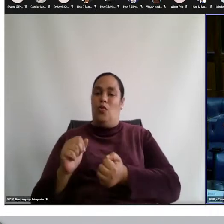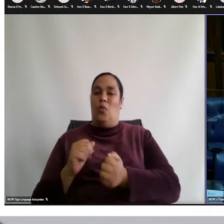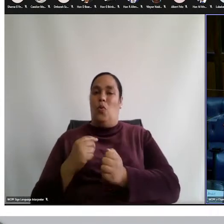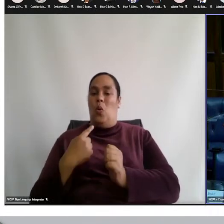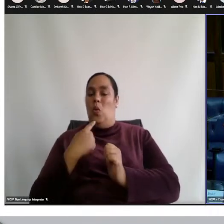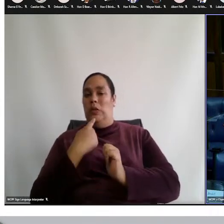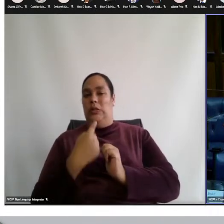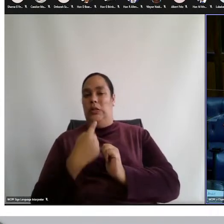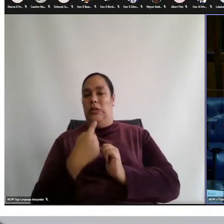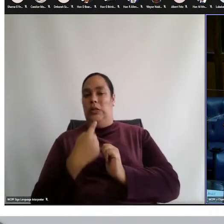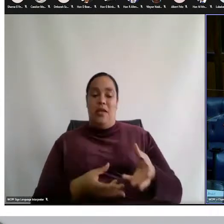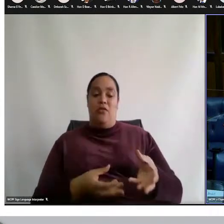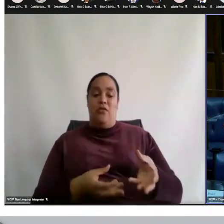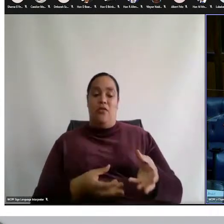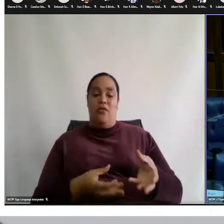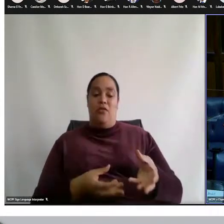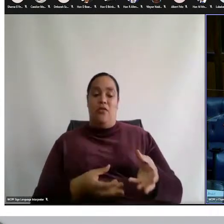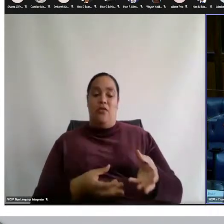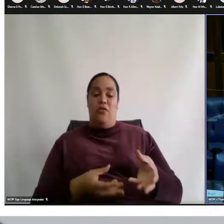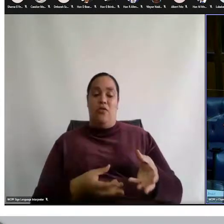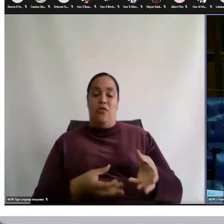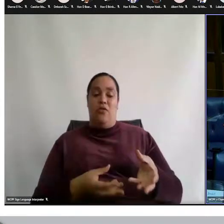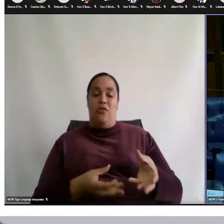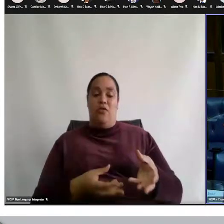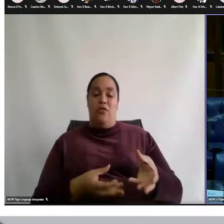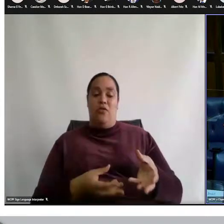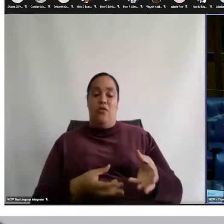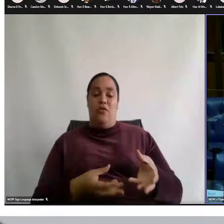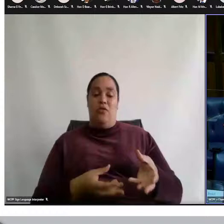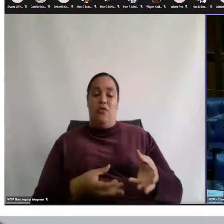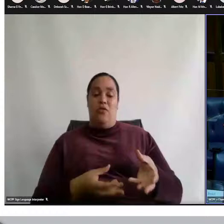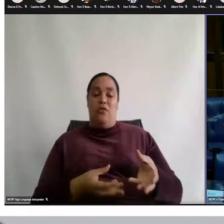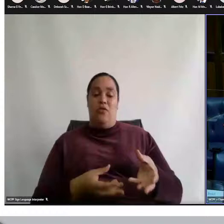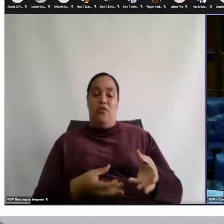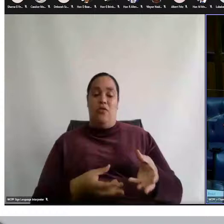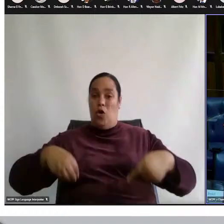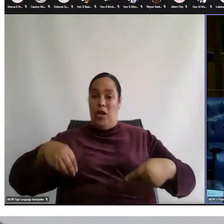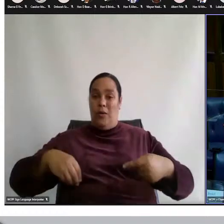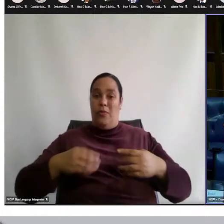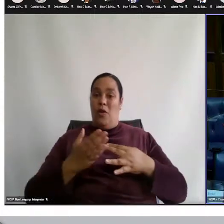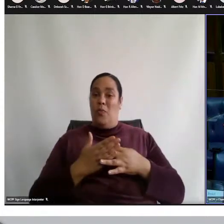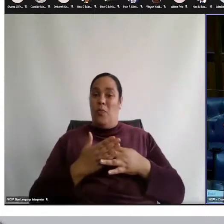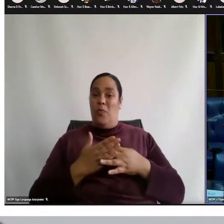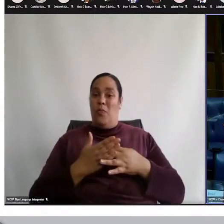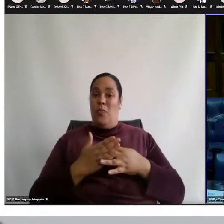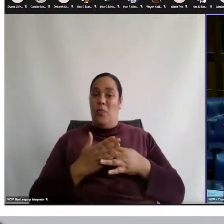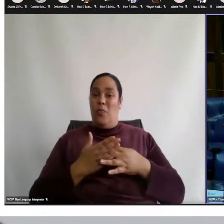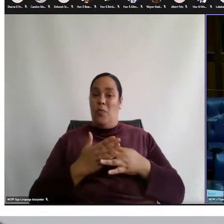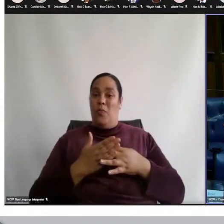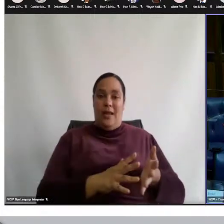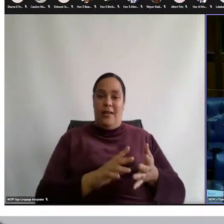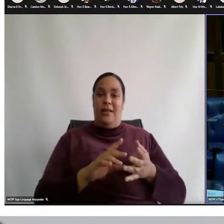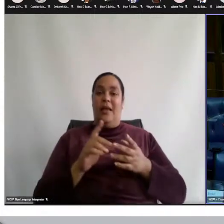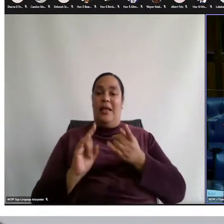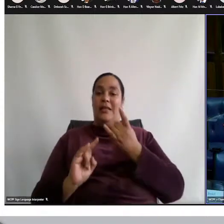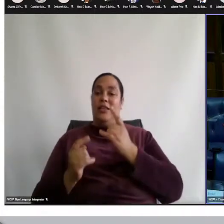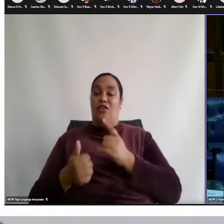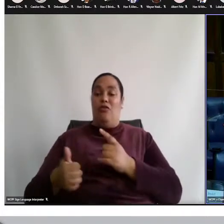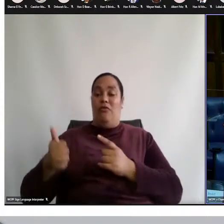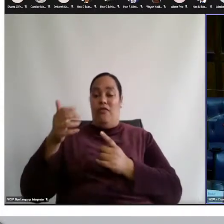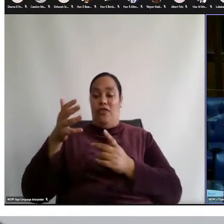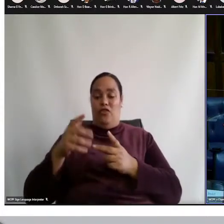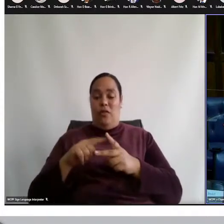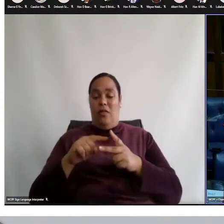have received allegations relating to the following: corruption between city contractors and city officials,